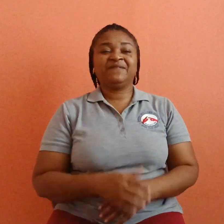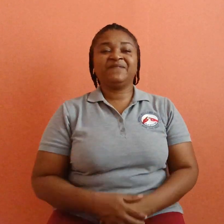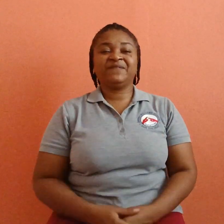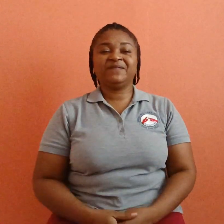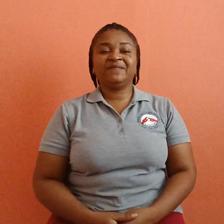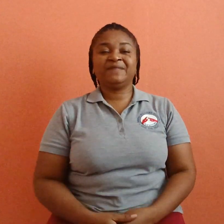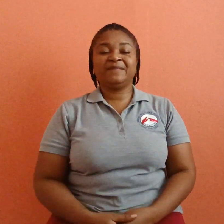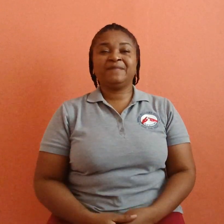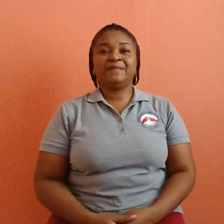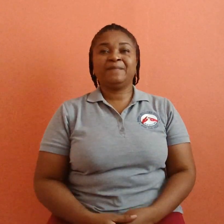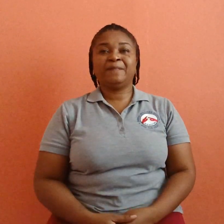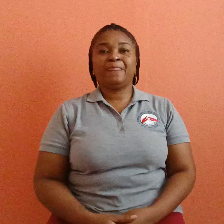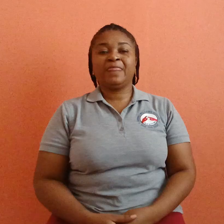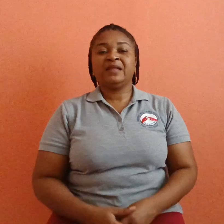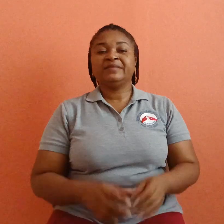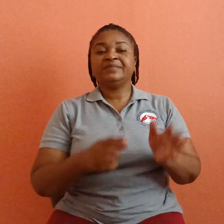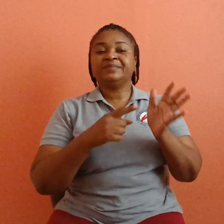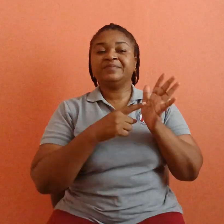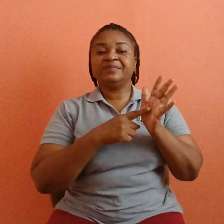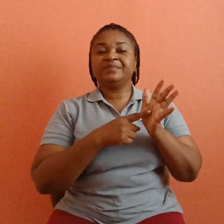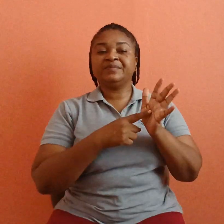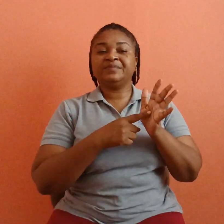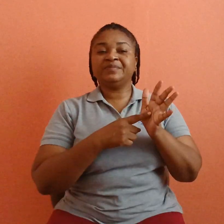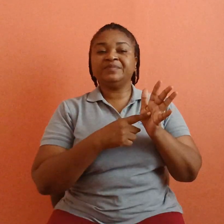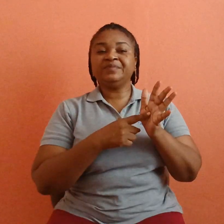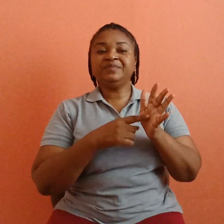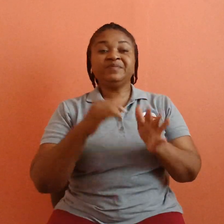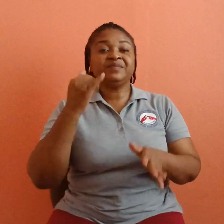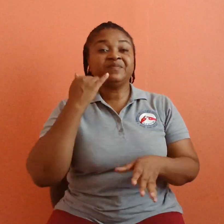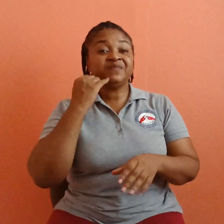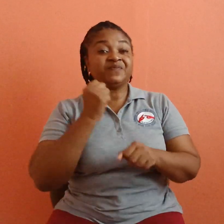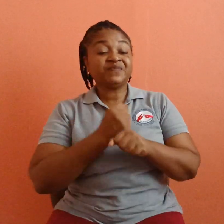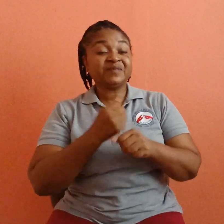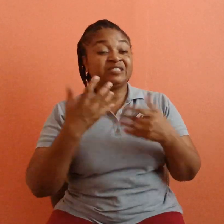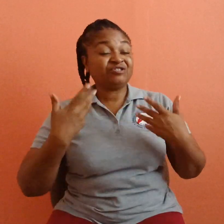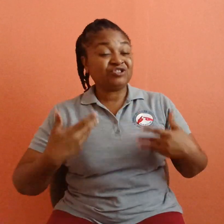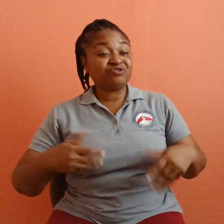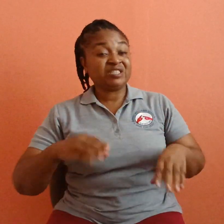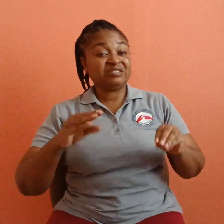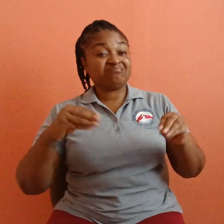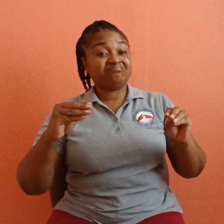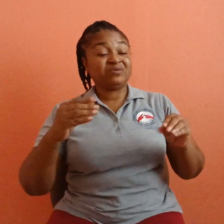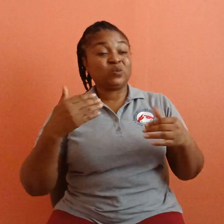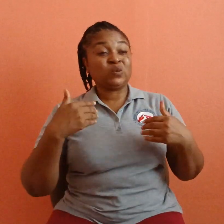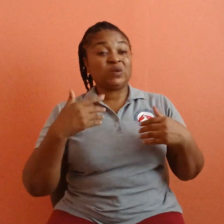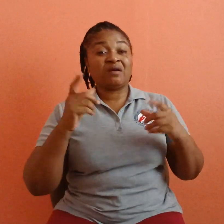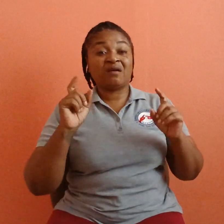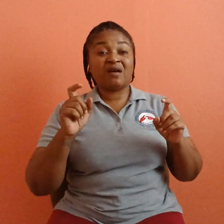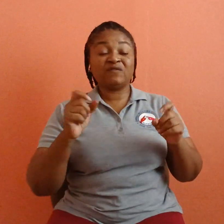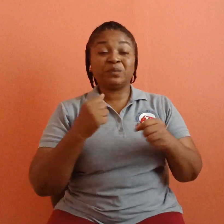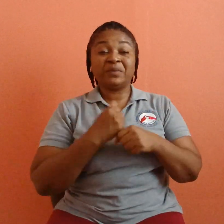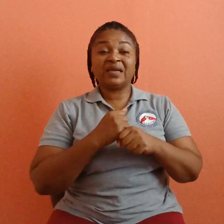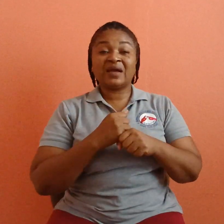So for example, if you worked in a dress shop and you had to make a wedding gown in a